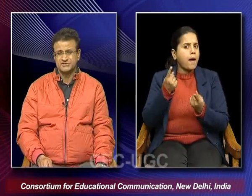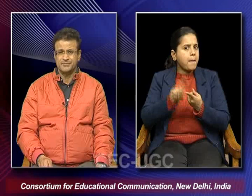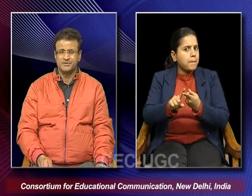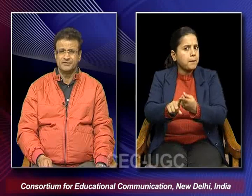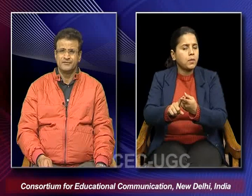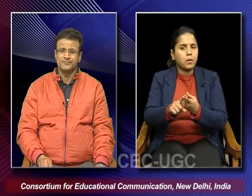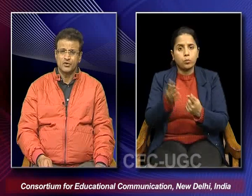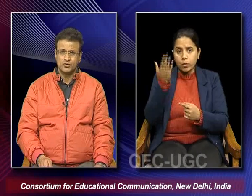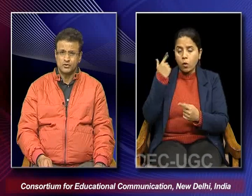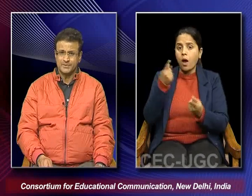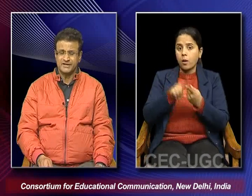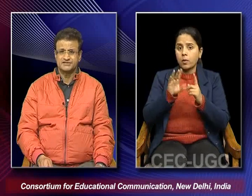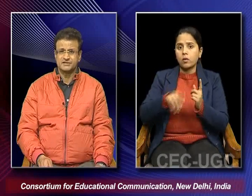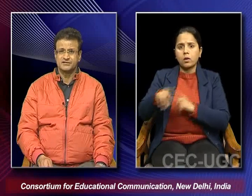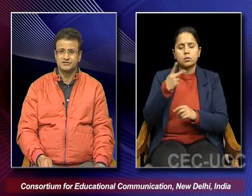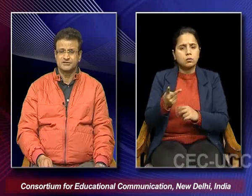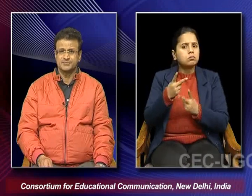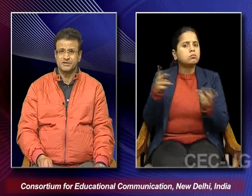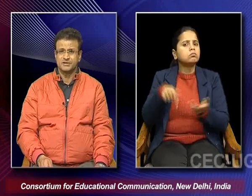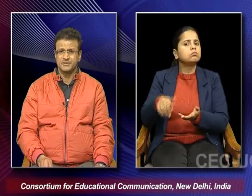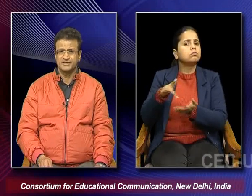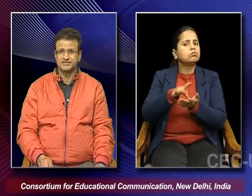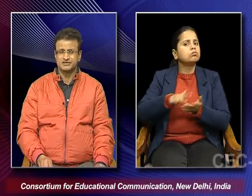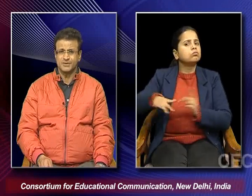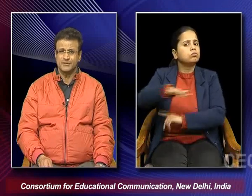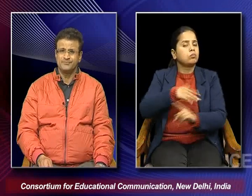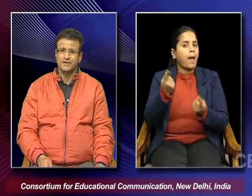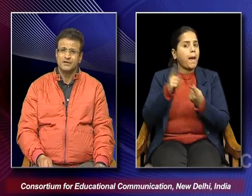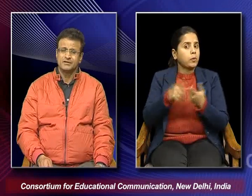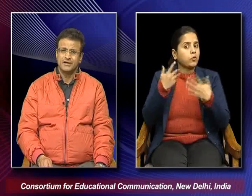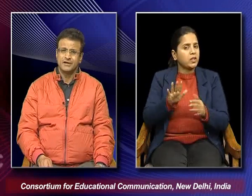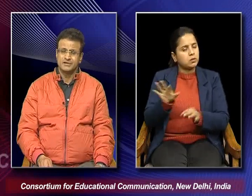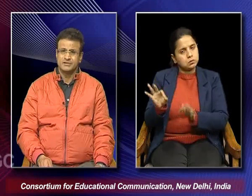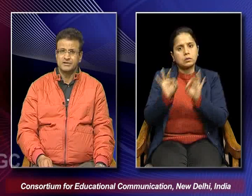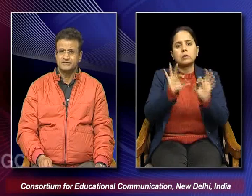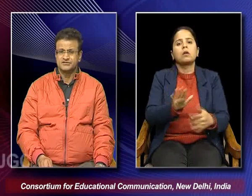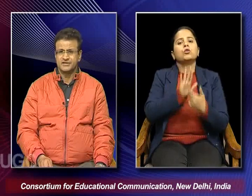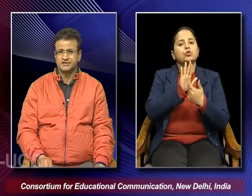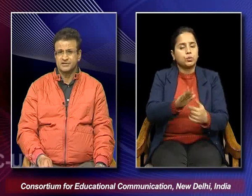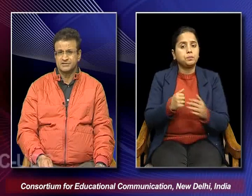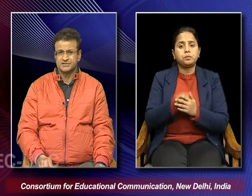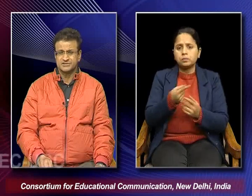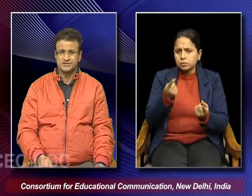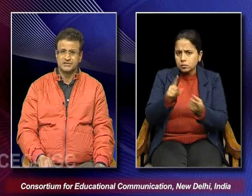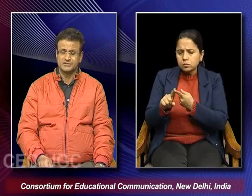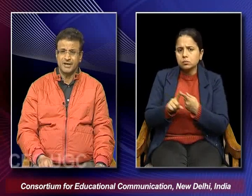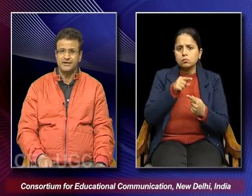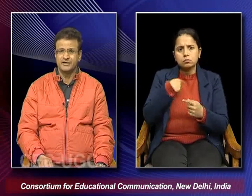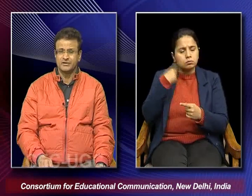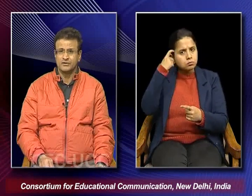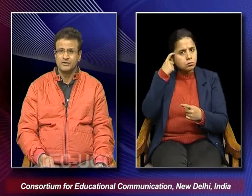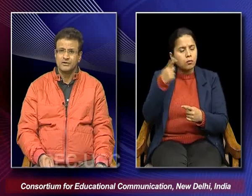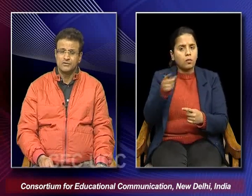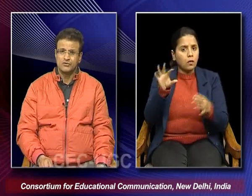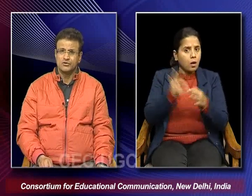which happened or took place in this particular place as well. That the incident concerning the